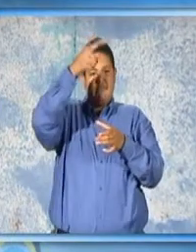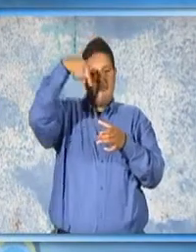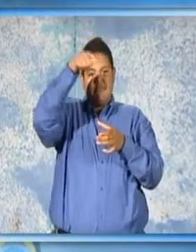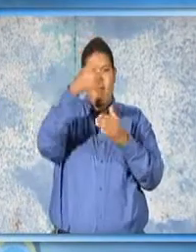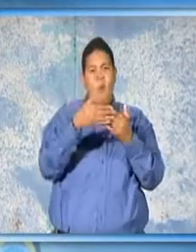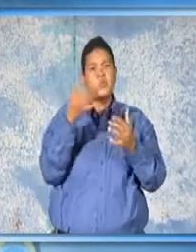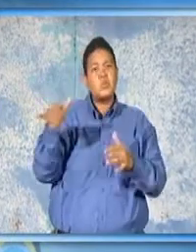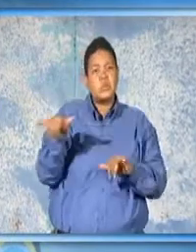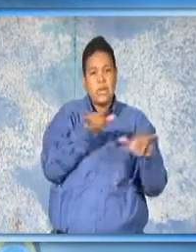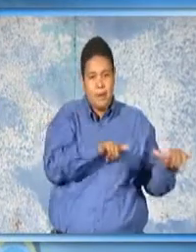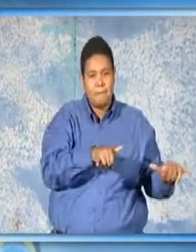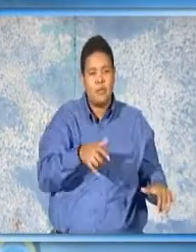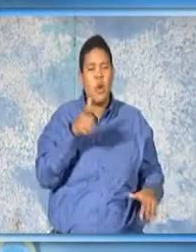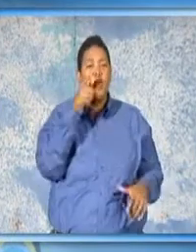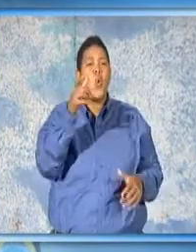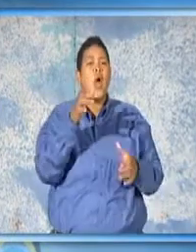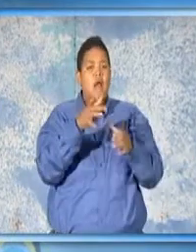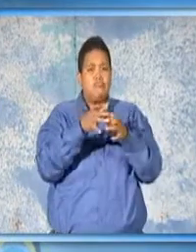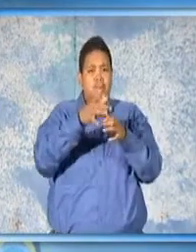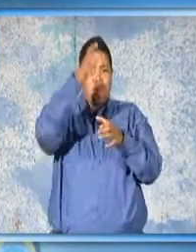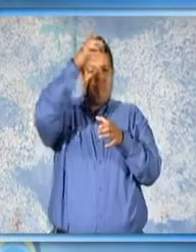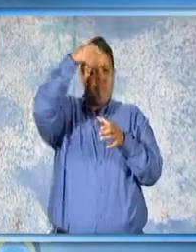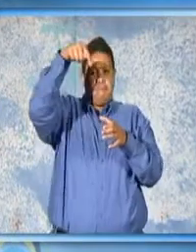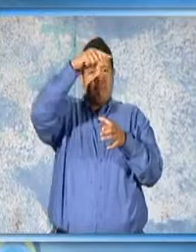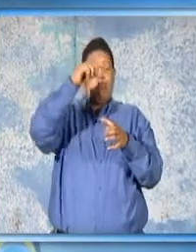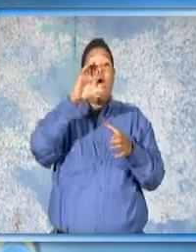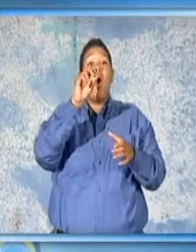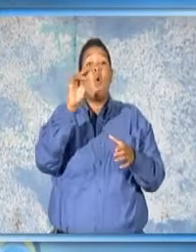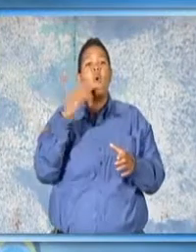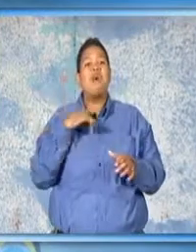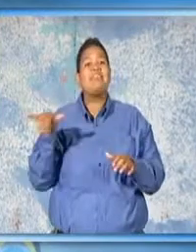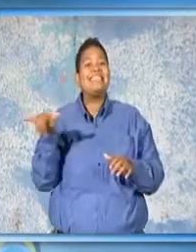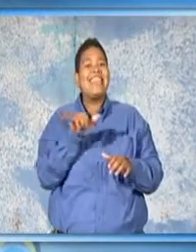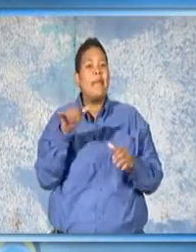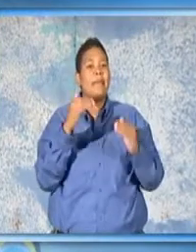at a cylinder and a cone which have equal heights and radii.